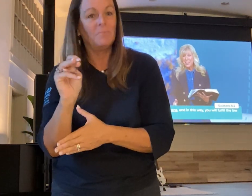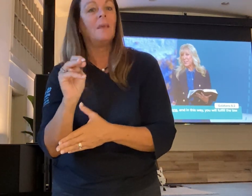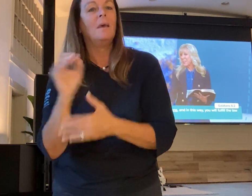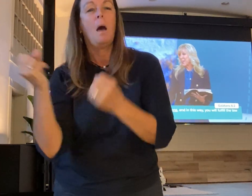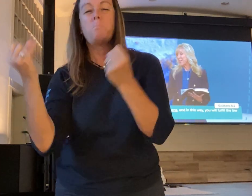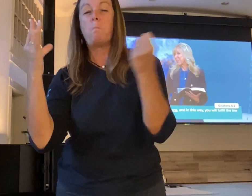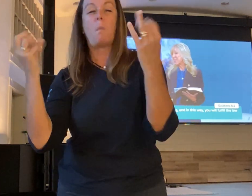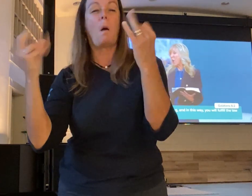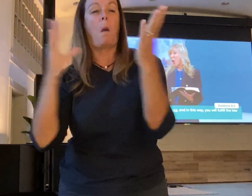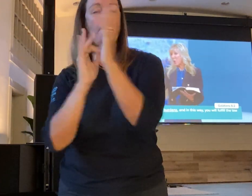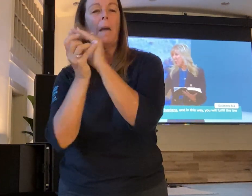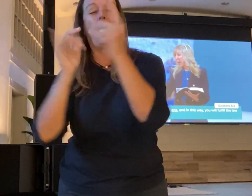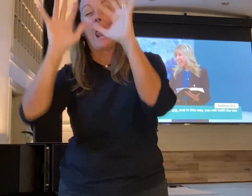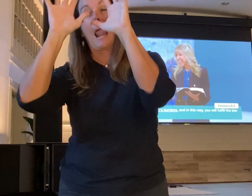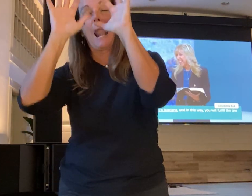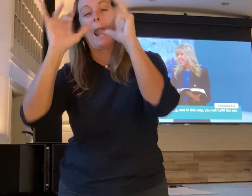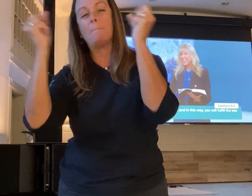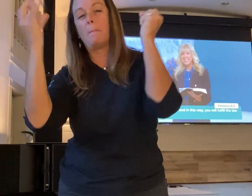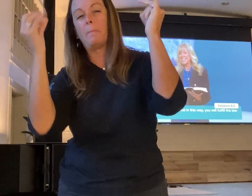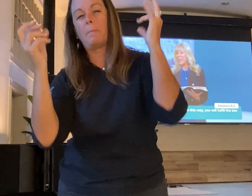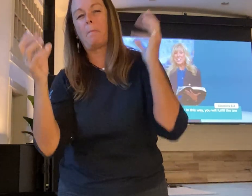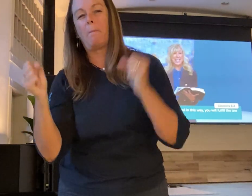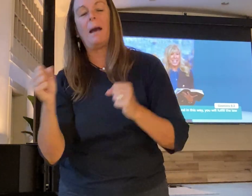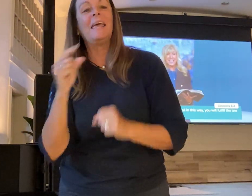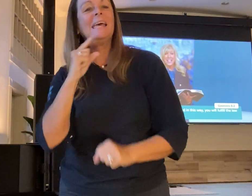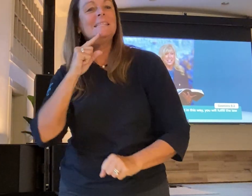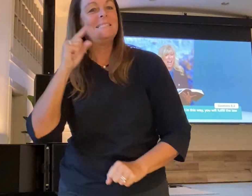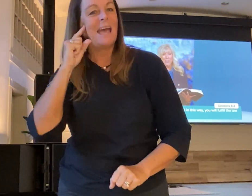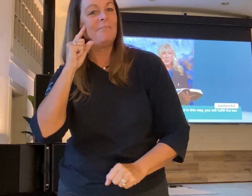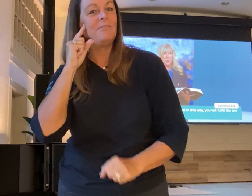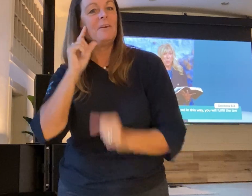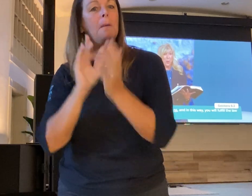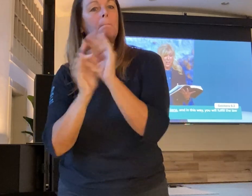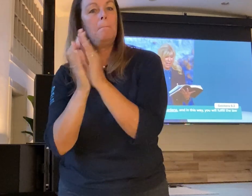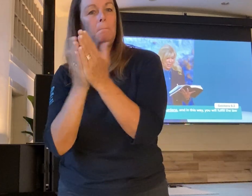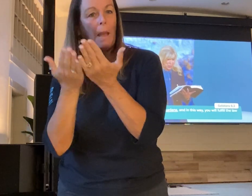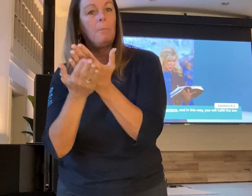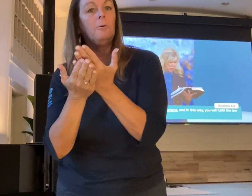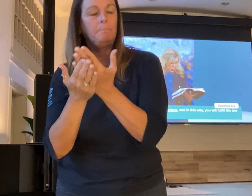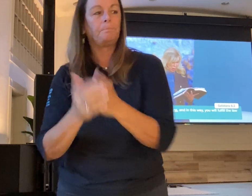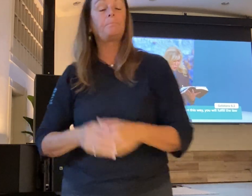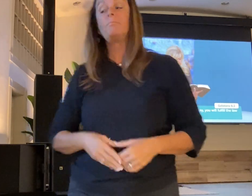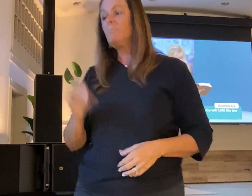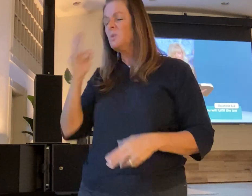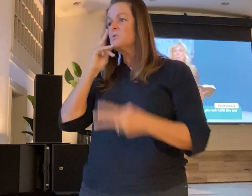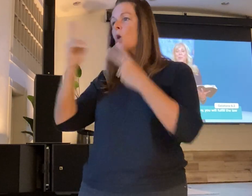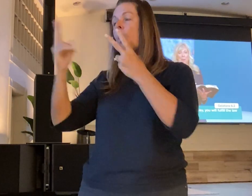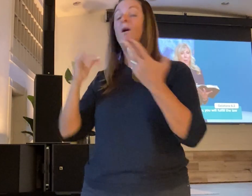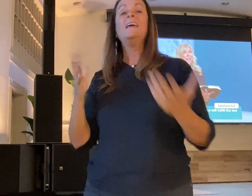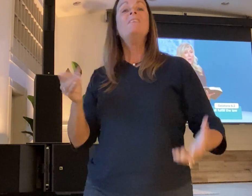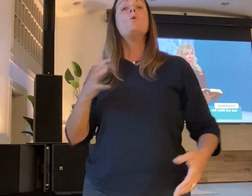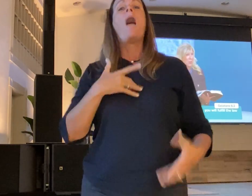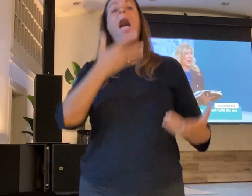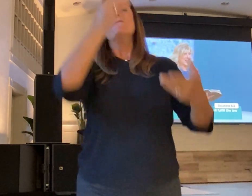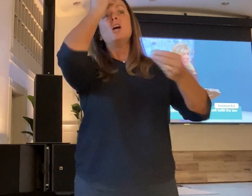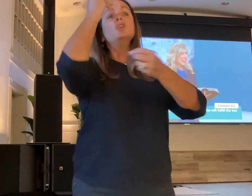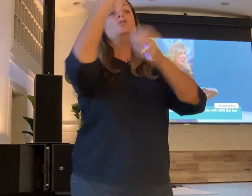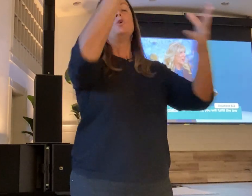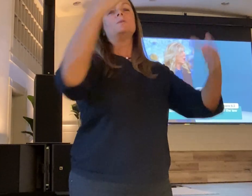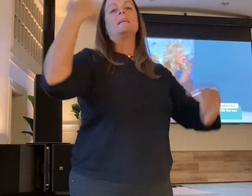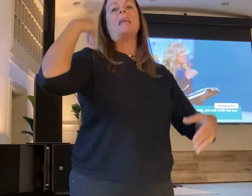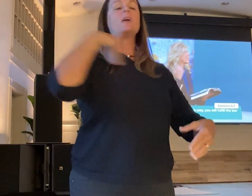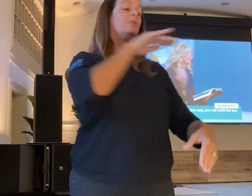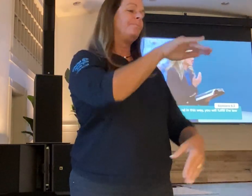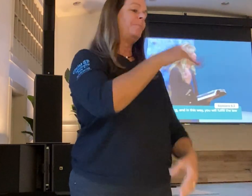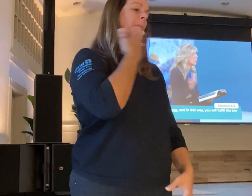see coming, the heartbreak, the devastating doctor's report, that you would have people to help carry the